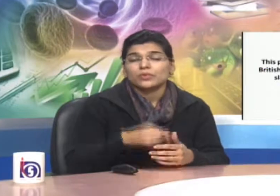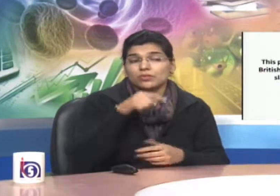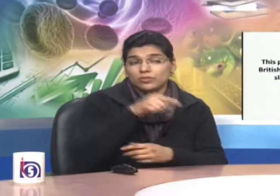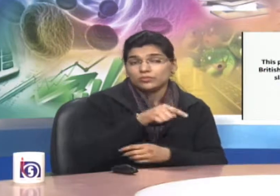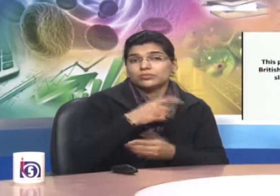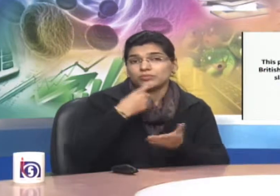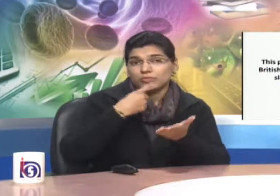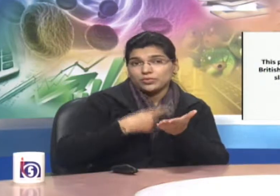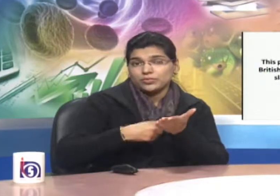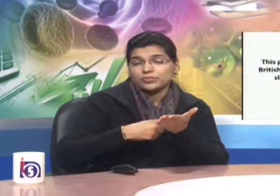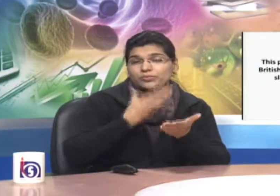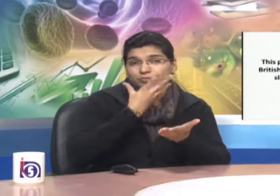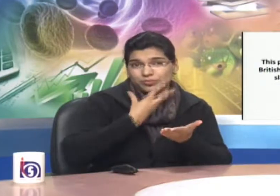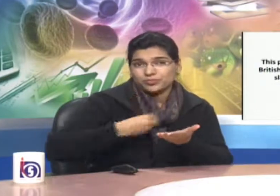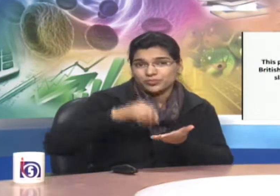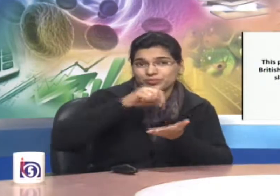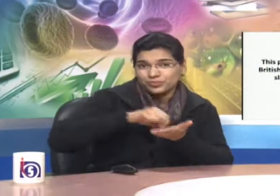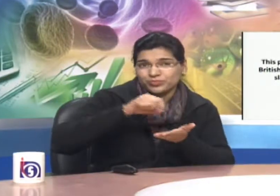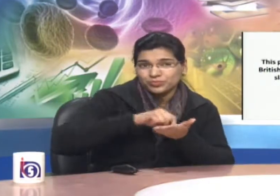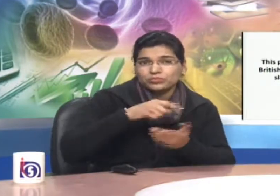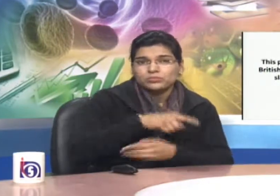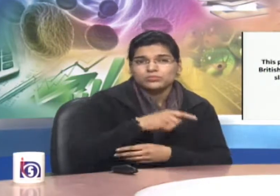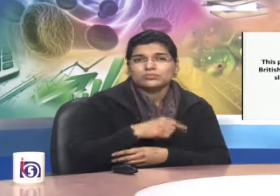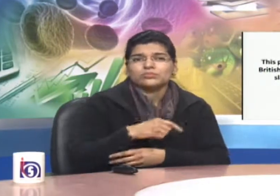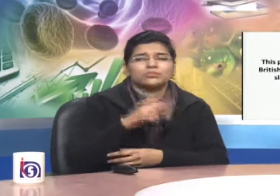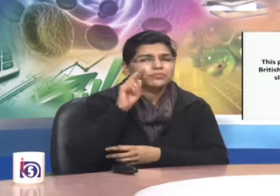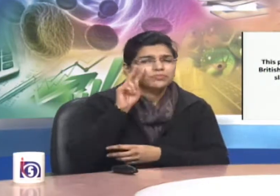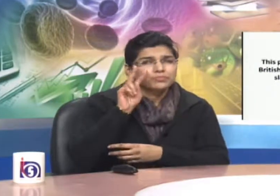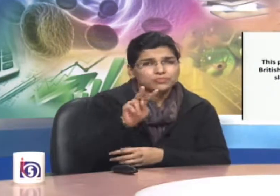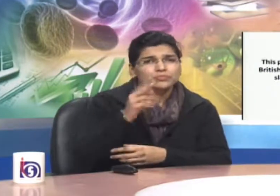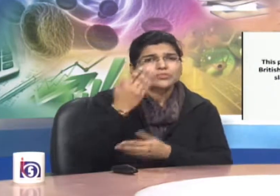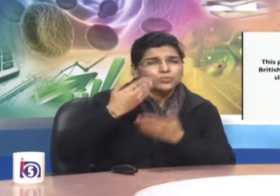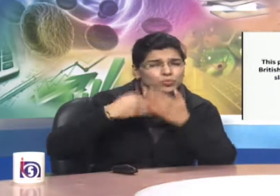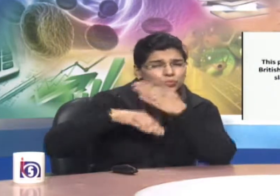So, dear learners, this poem was written